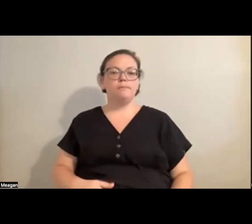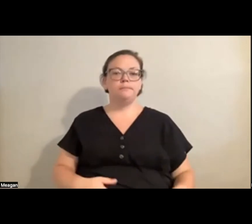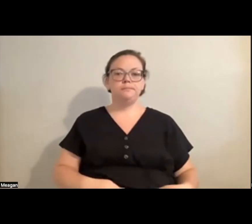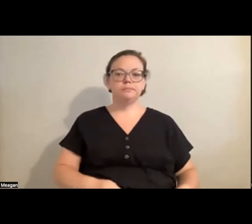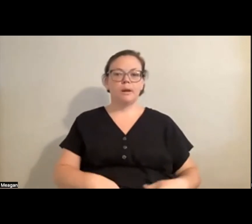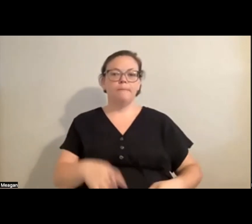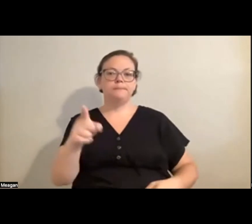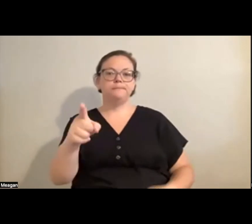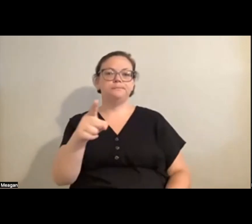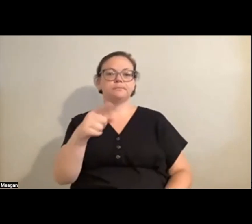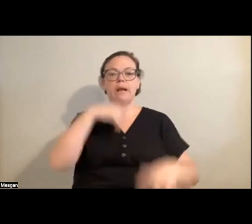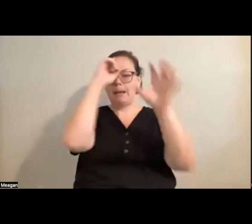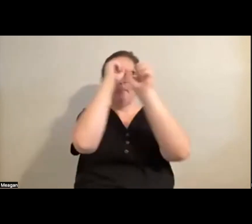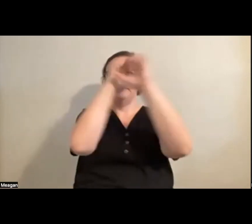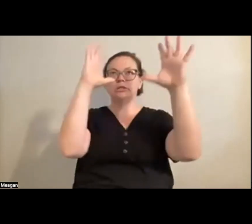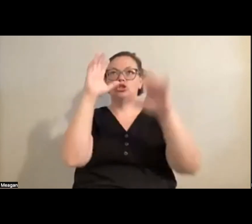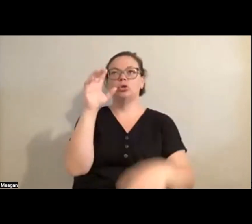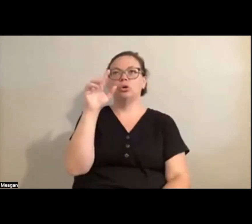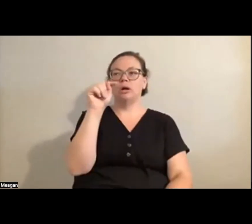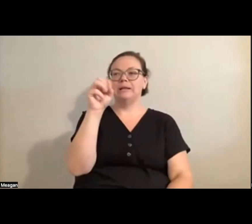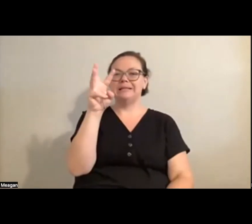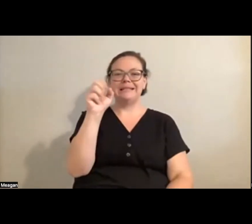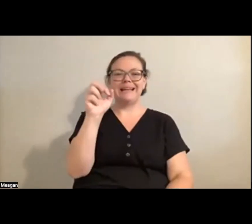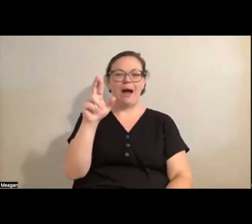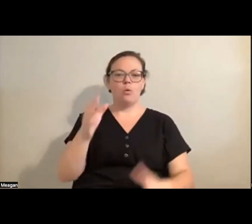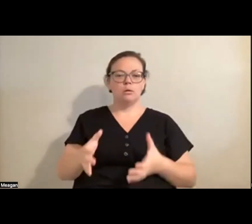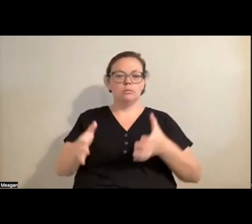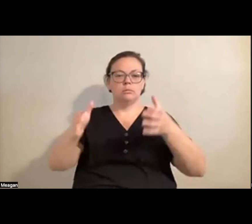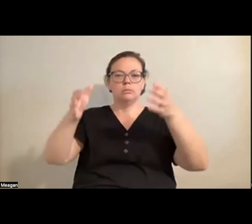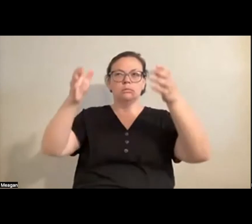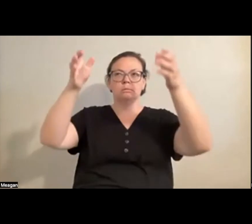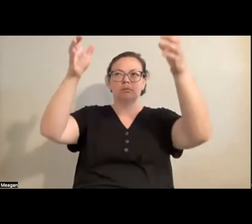I picture a tower. I